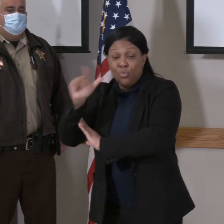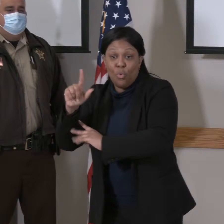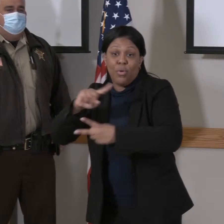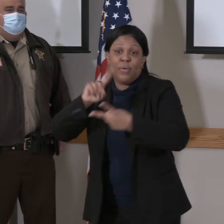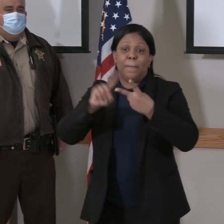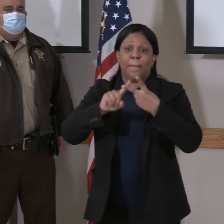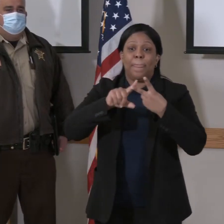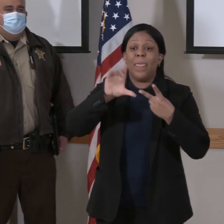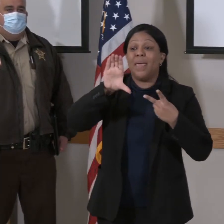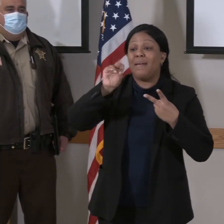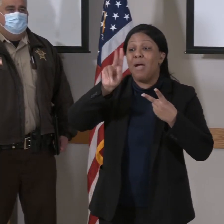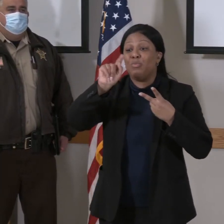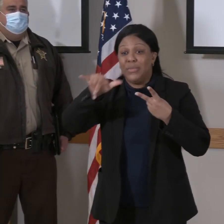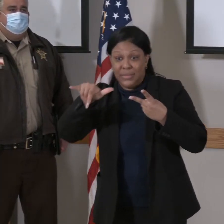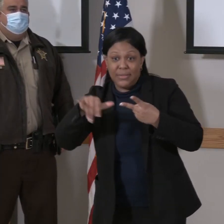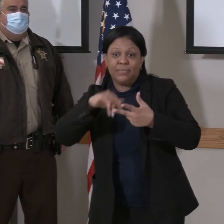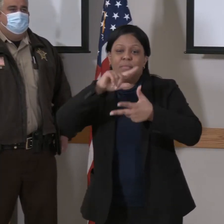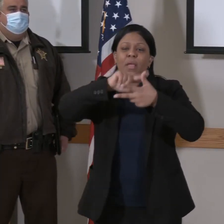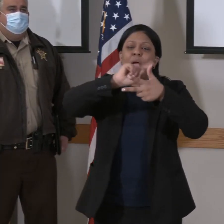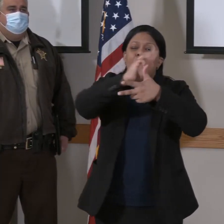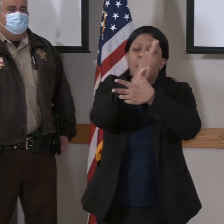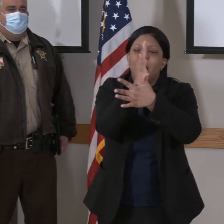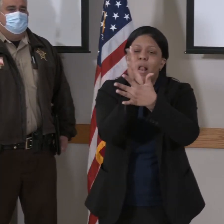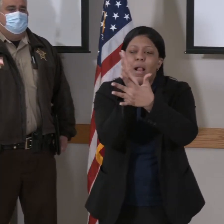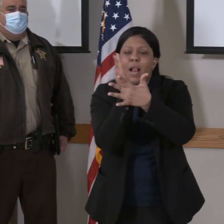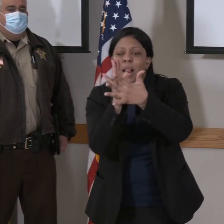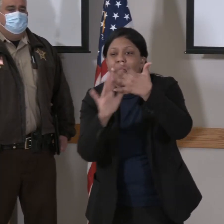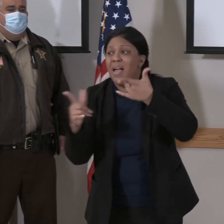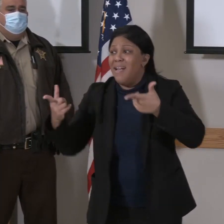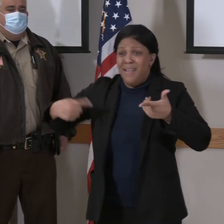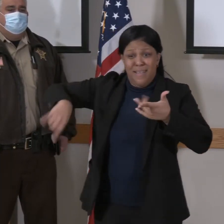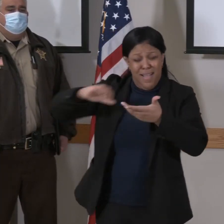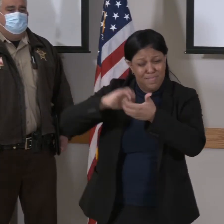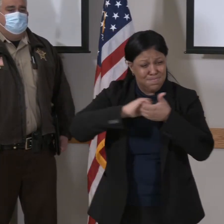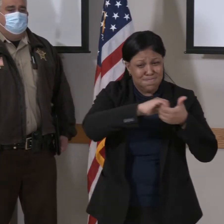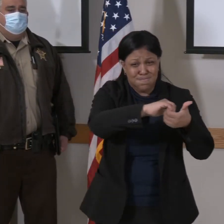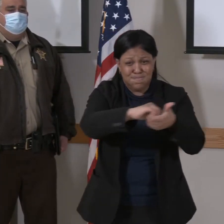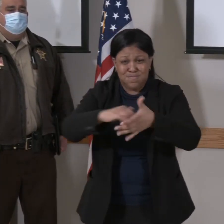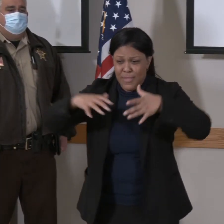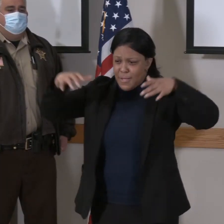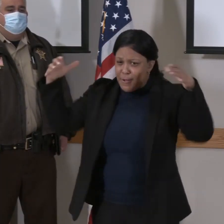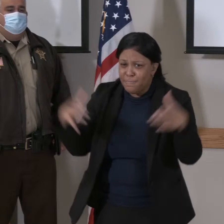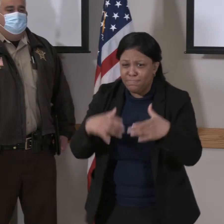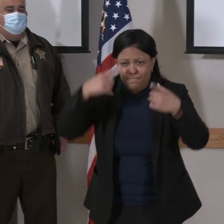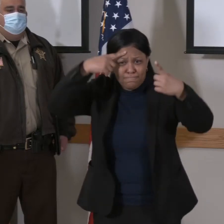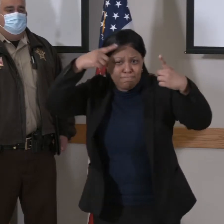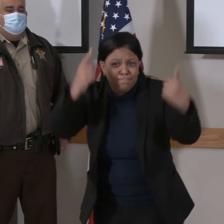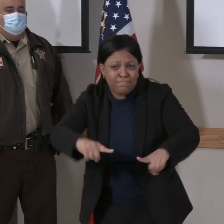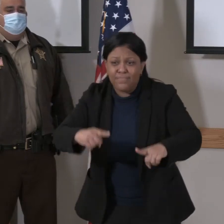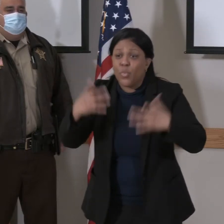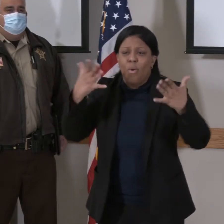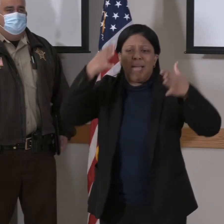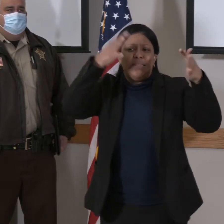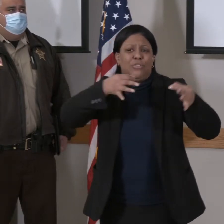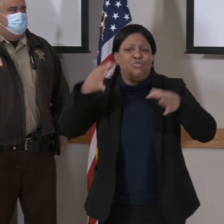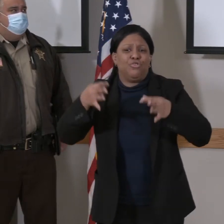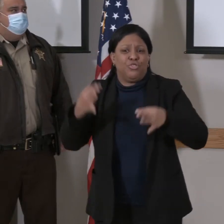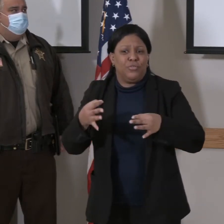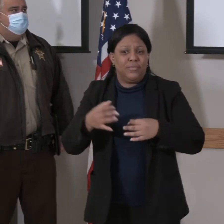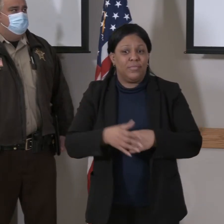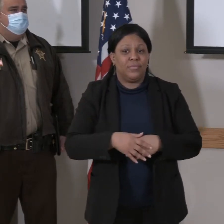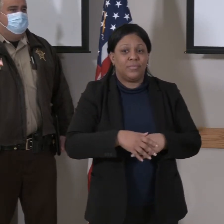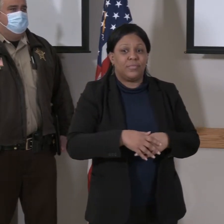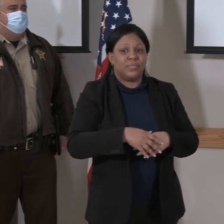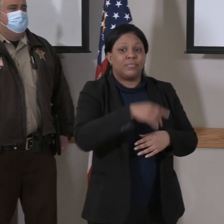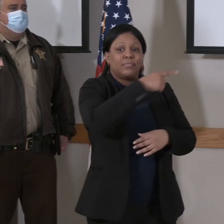those folks will have a voice at the table to make sure that the decision fits both our resources, our planning, and our direction. Jesse,